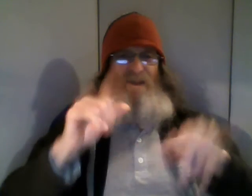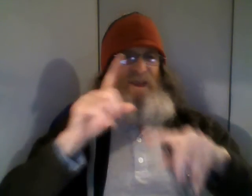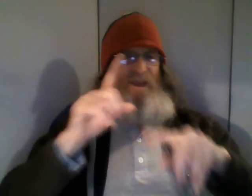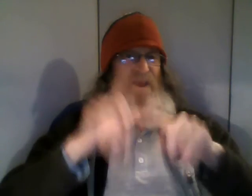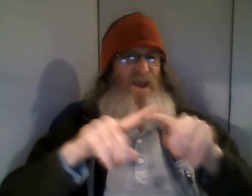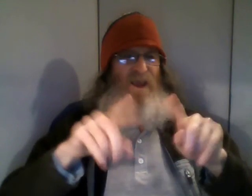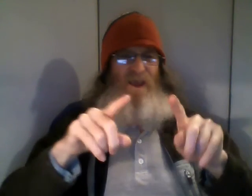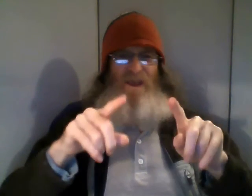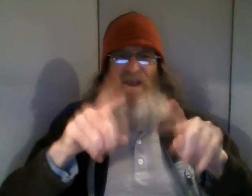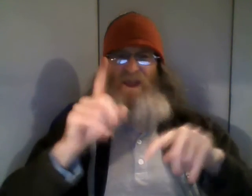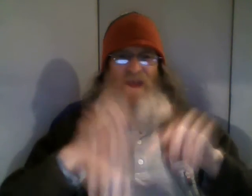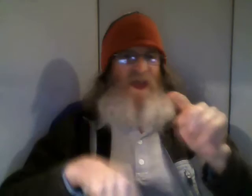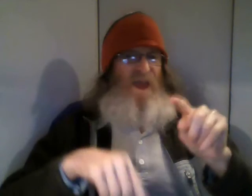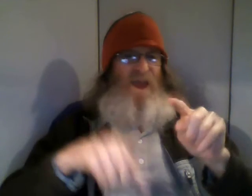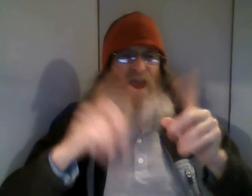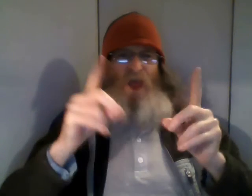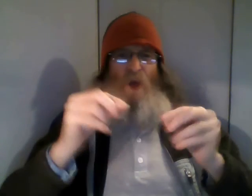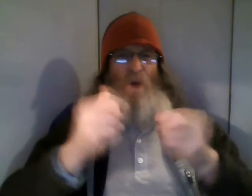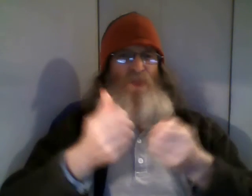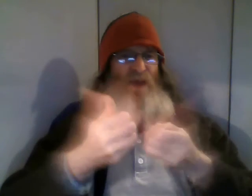What is the nature of your emergency?